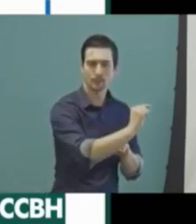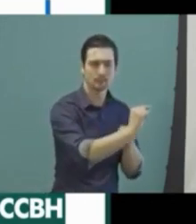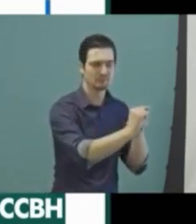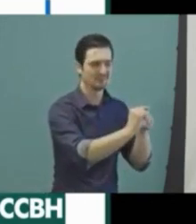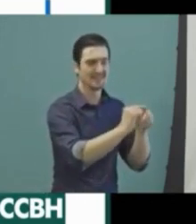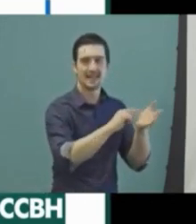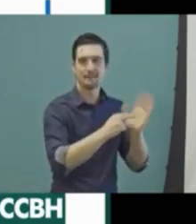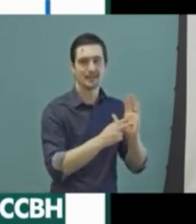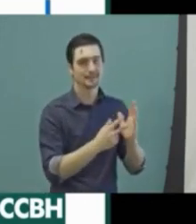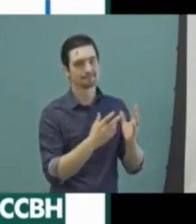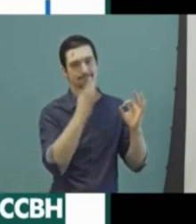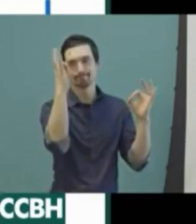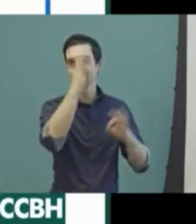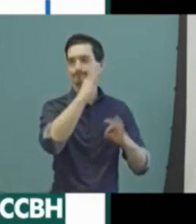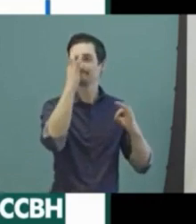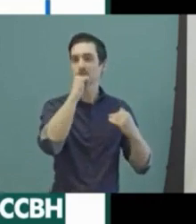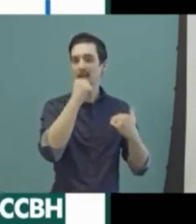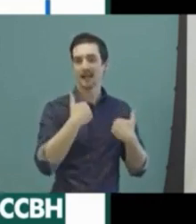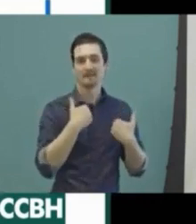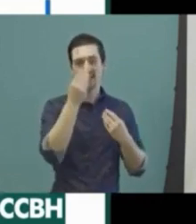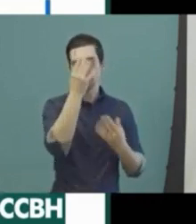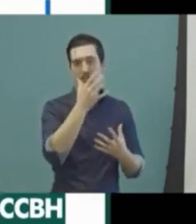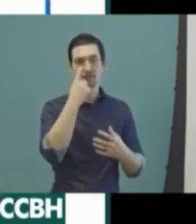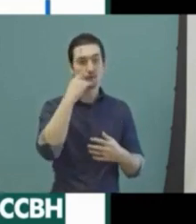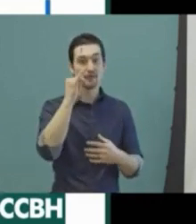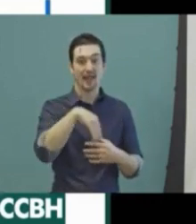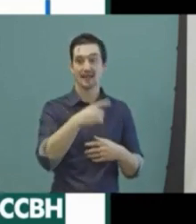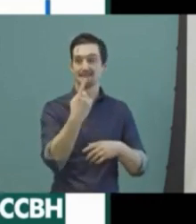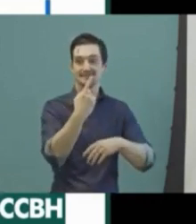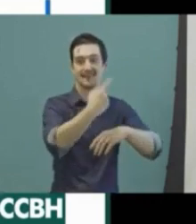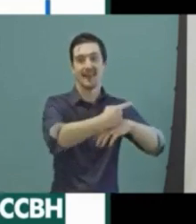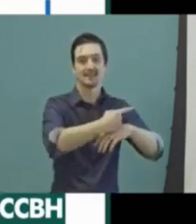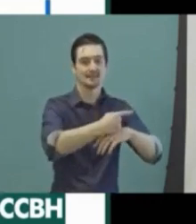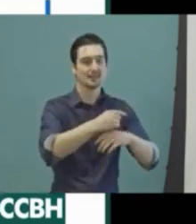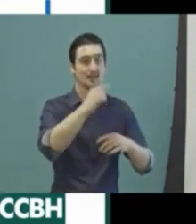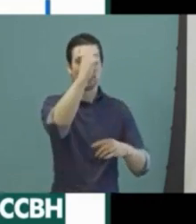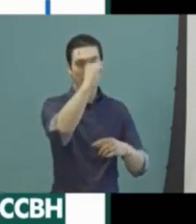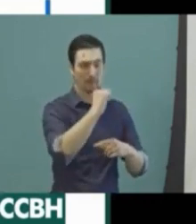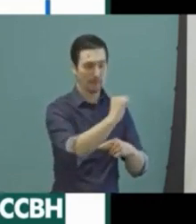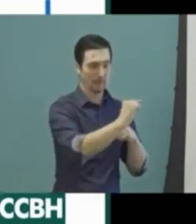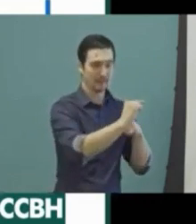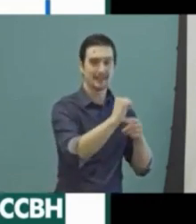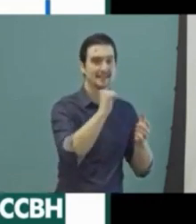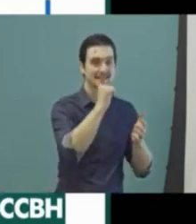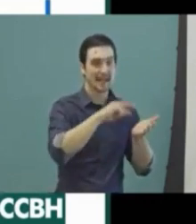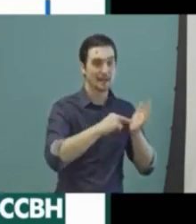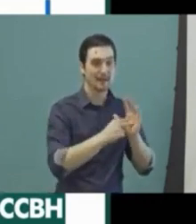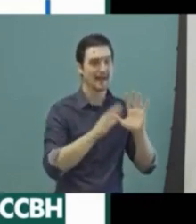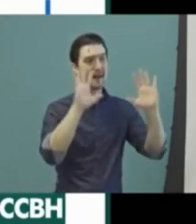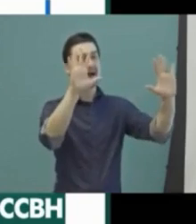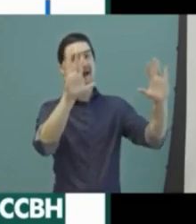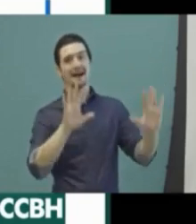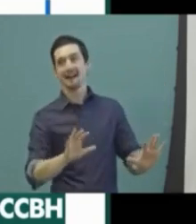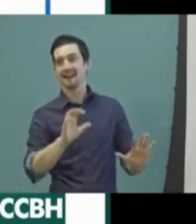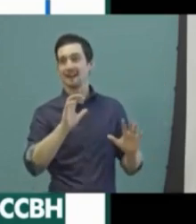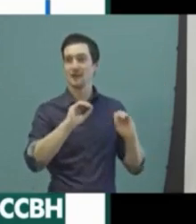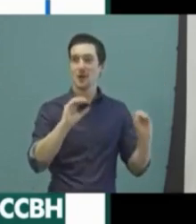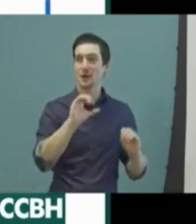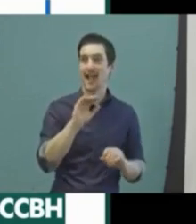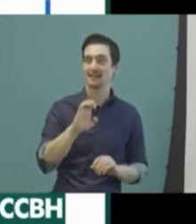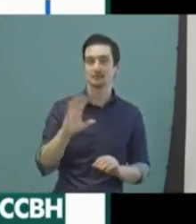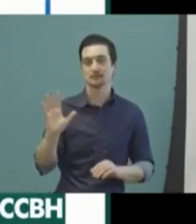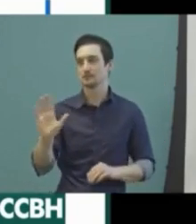all the information for those days. So don't interpret that as no more cases. Again, you heard me say earlier that we have date of